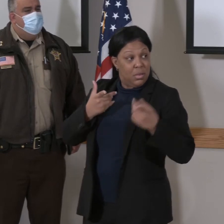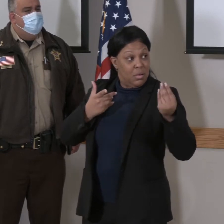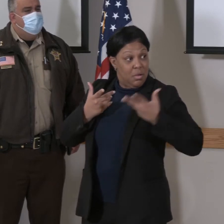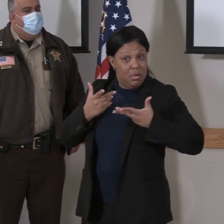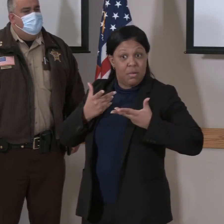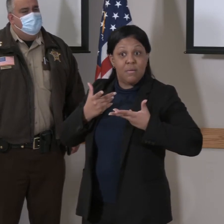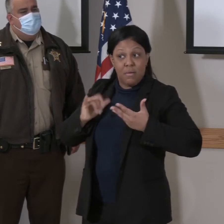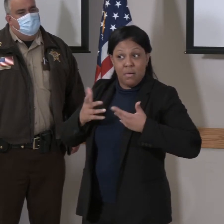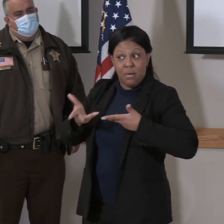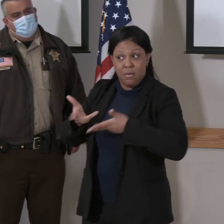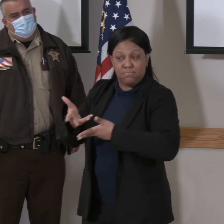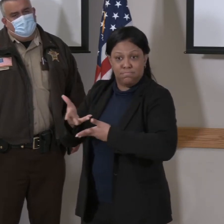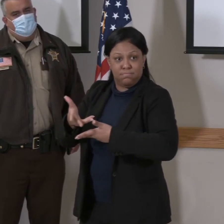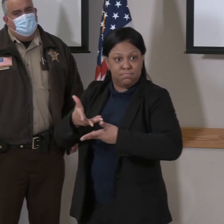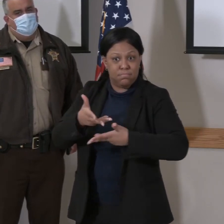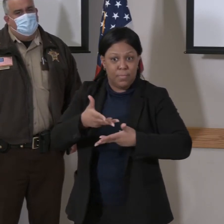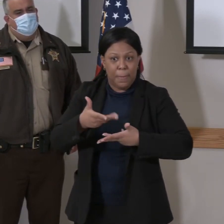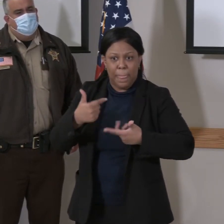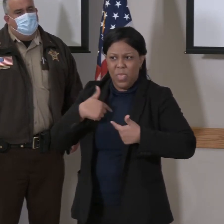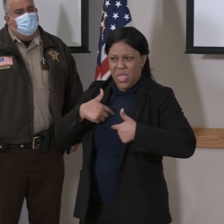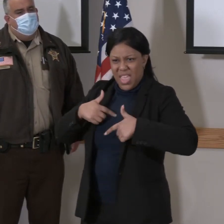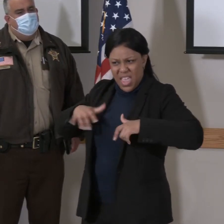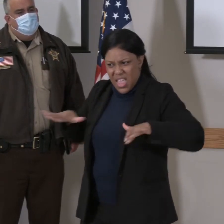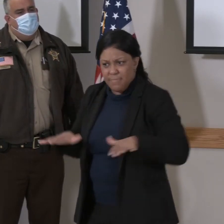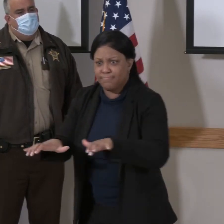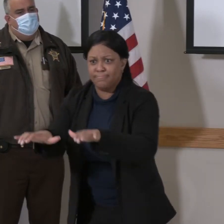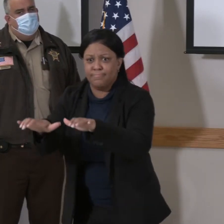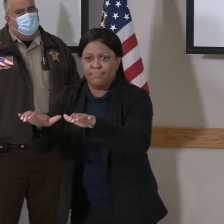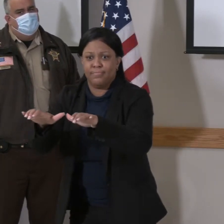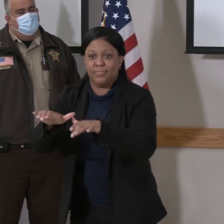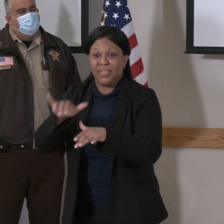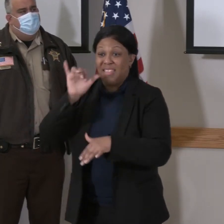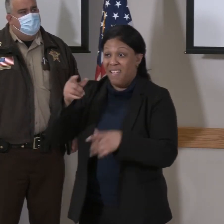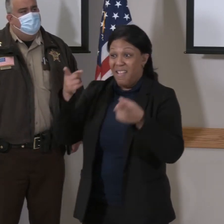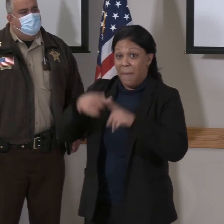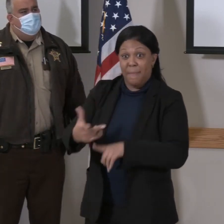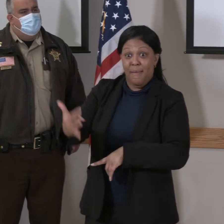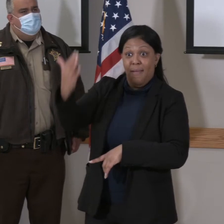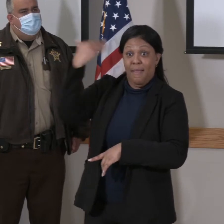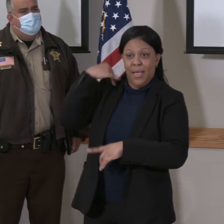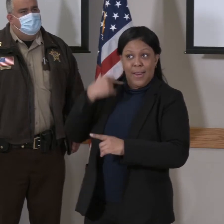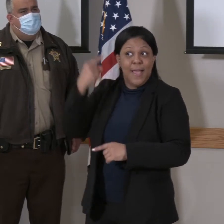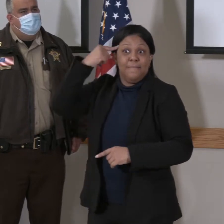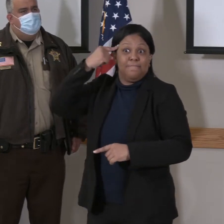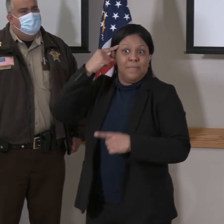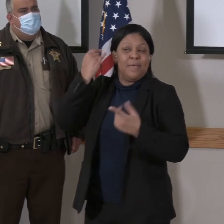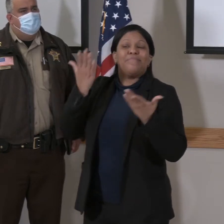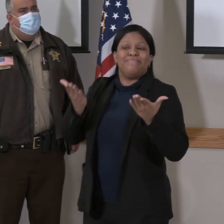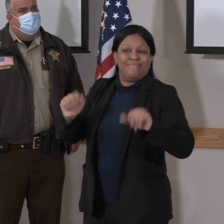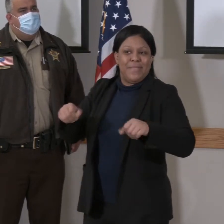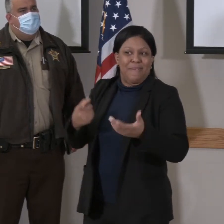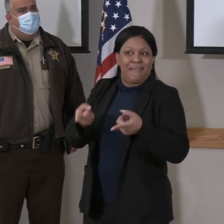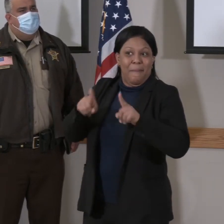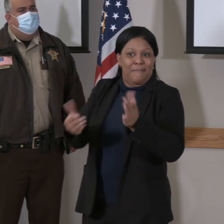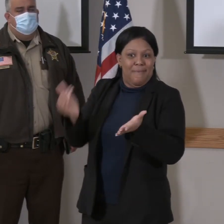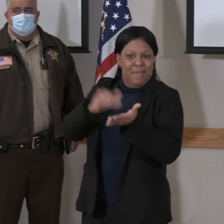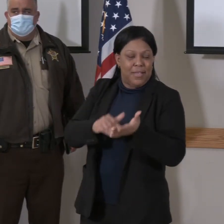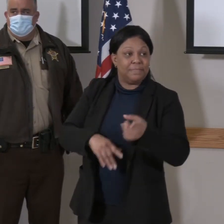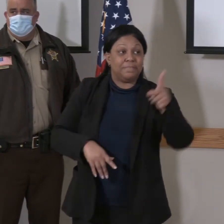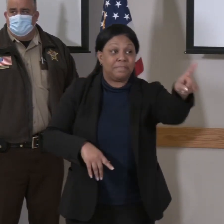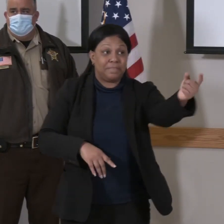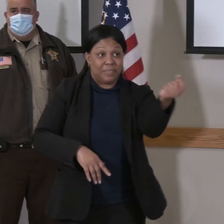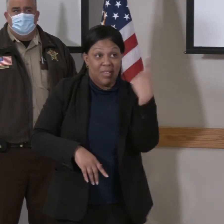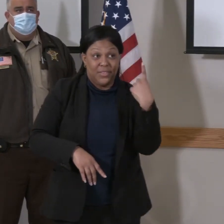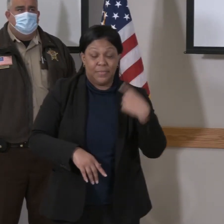we don't have credible, actionable intel of any current plan to disrupt the trial. Now, of the 2,000